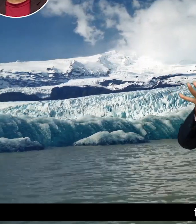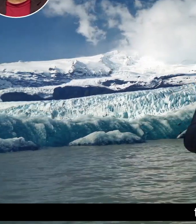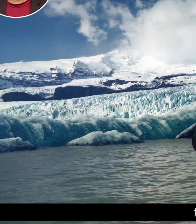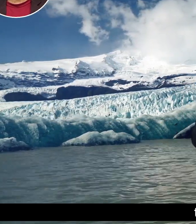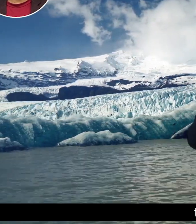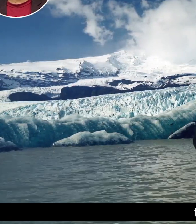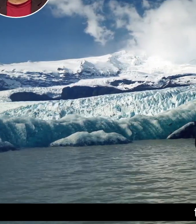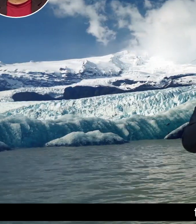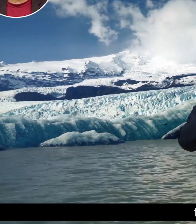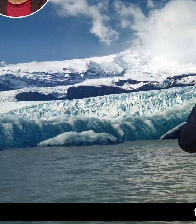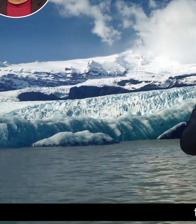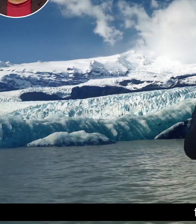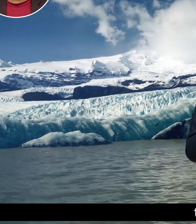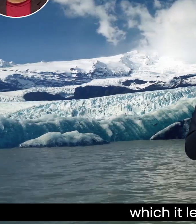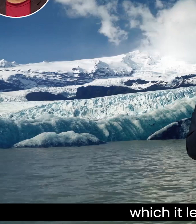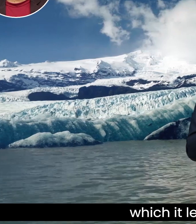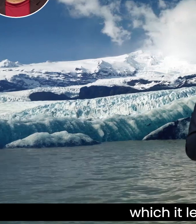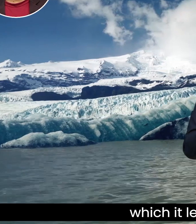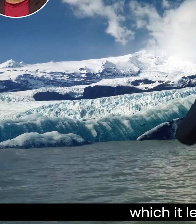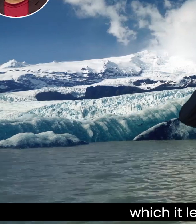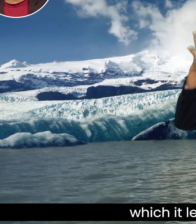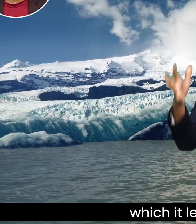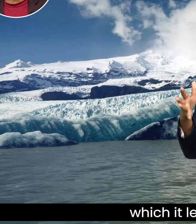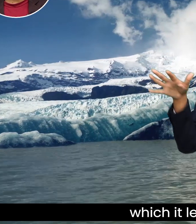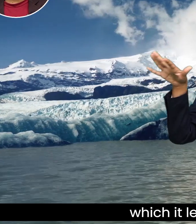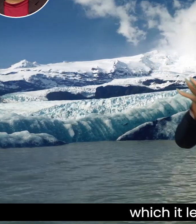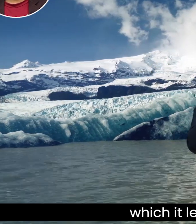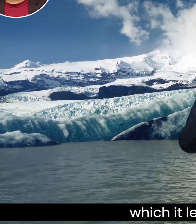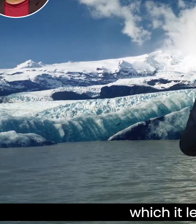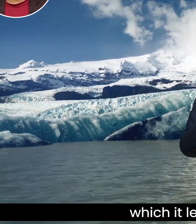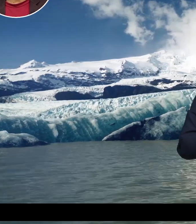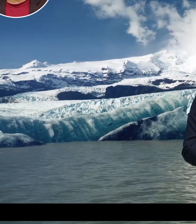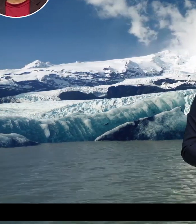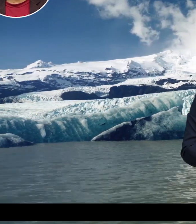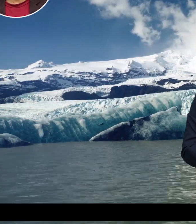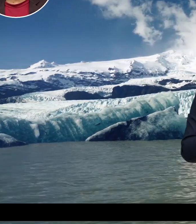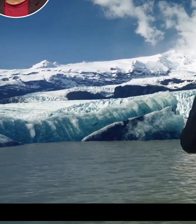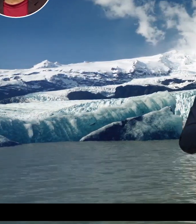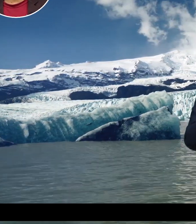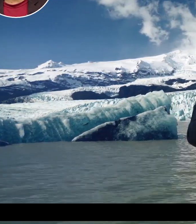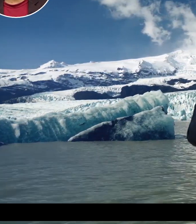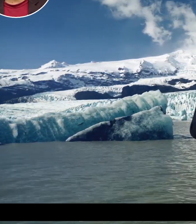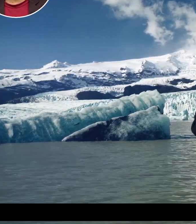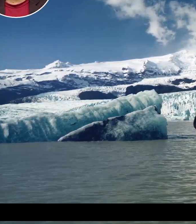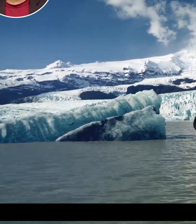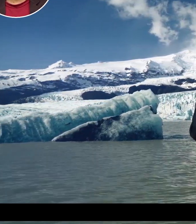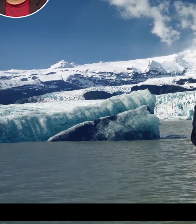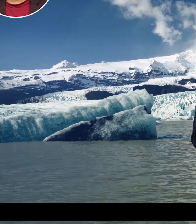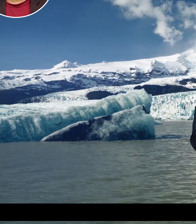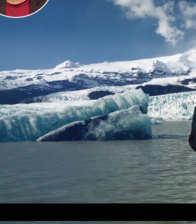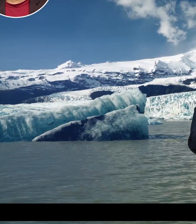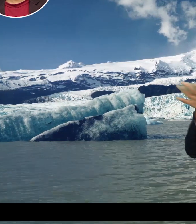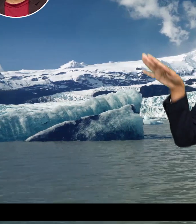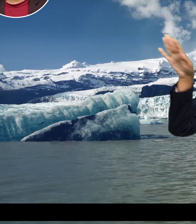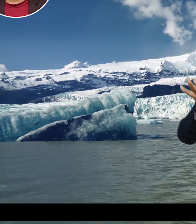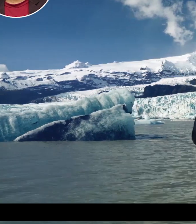the large rocks, which it leaves behind in the form of boulders.